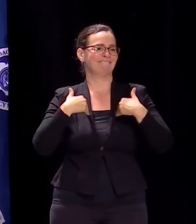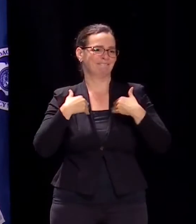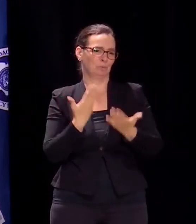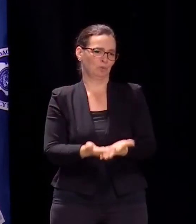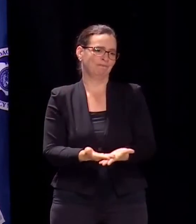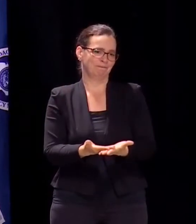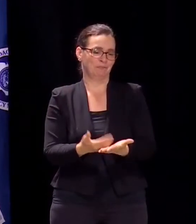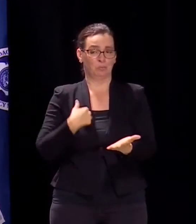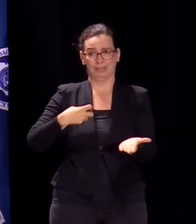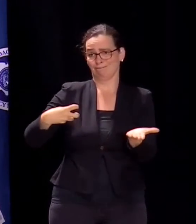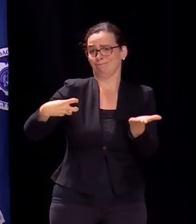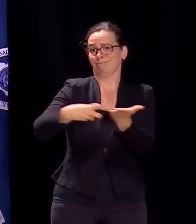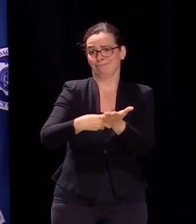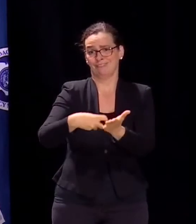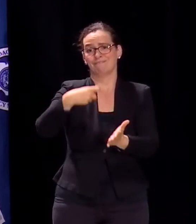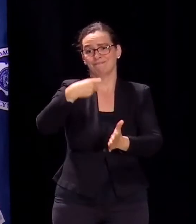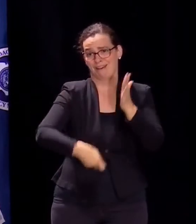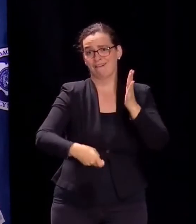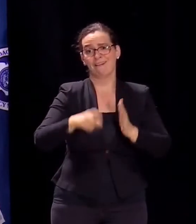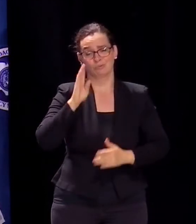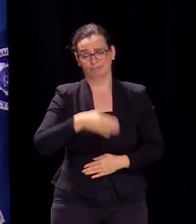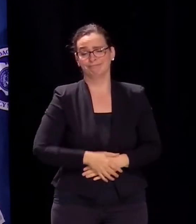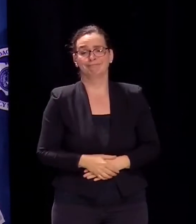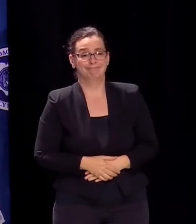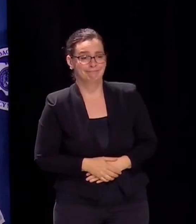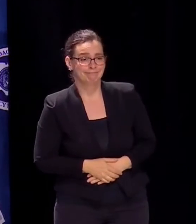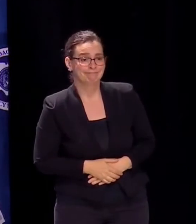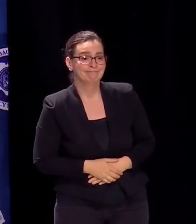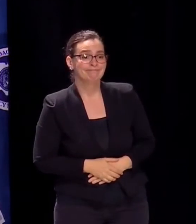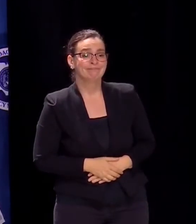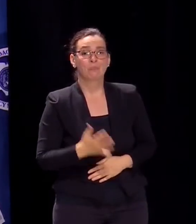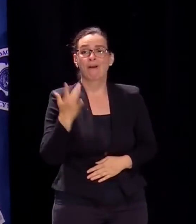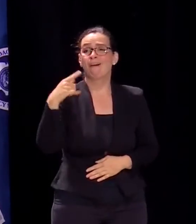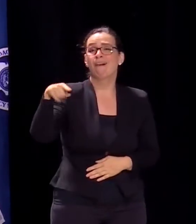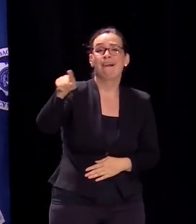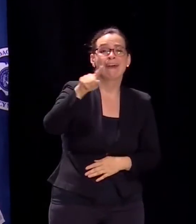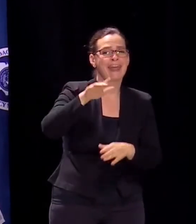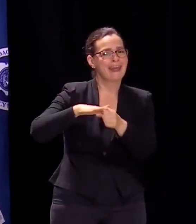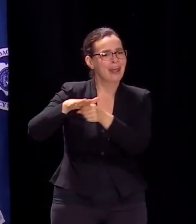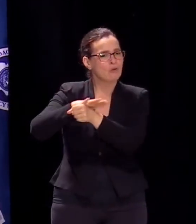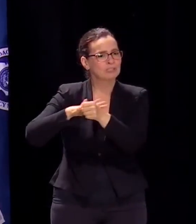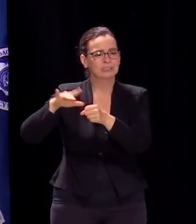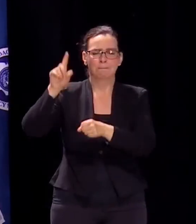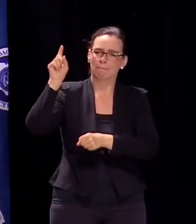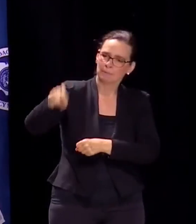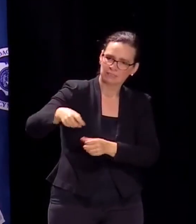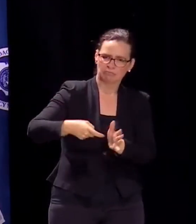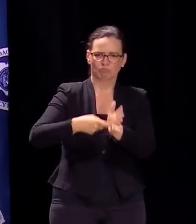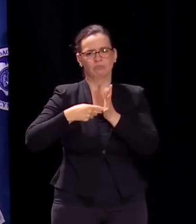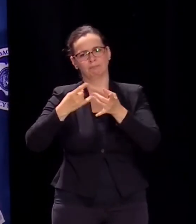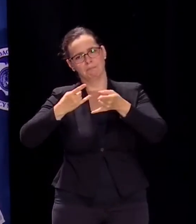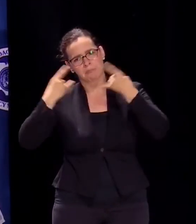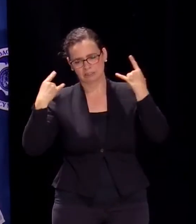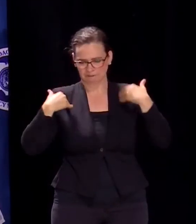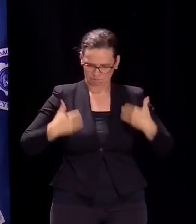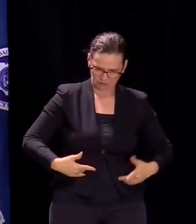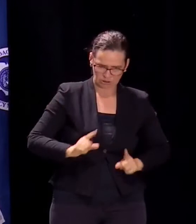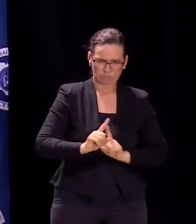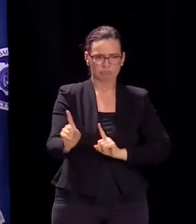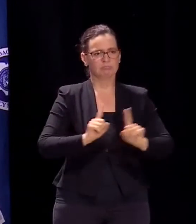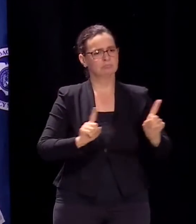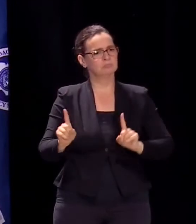big boxes that aren't enforcing mask wearing, I highly suggest you change that because we feel everybody's been put on the